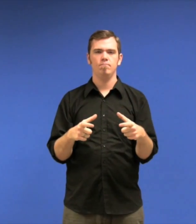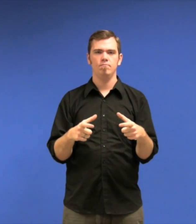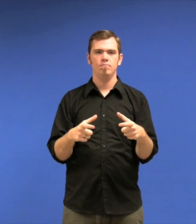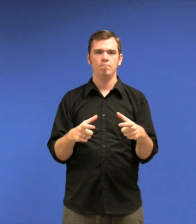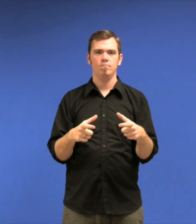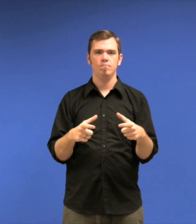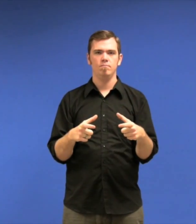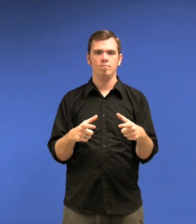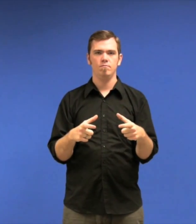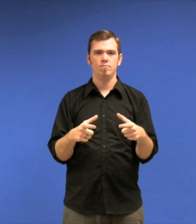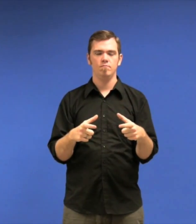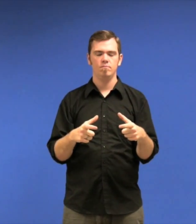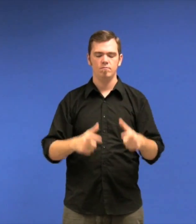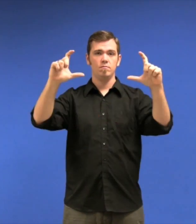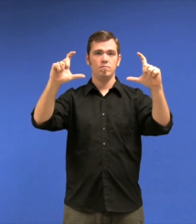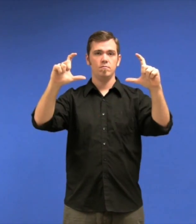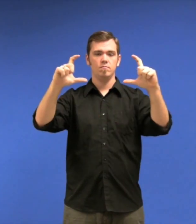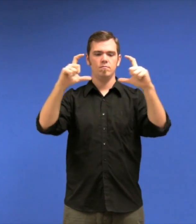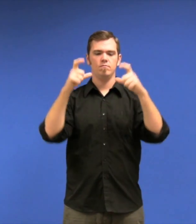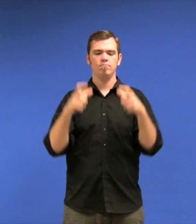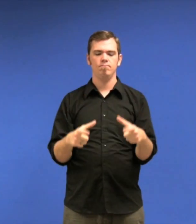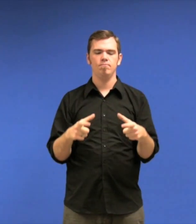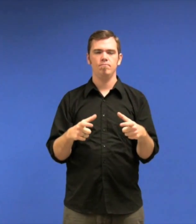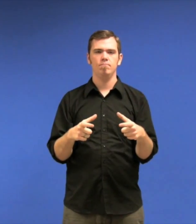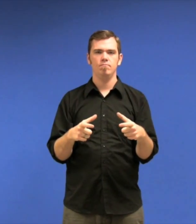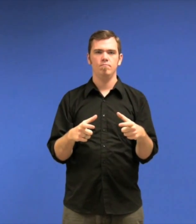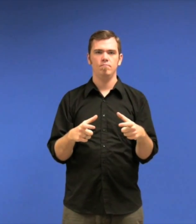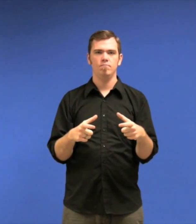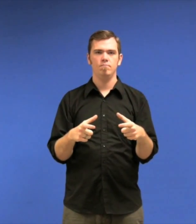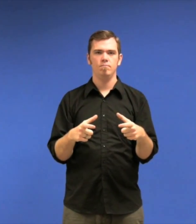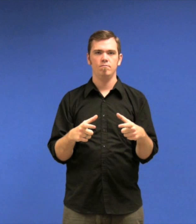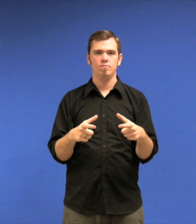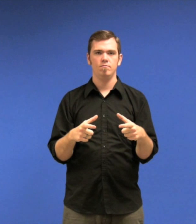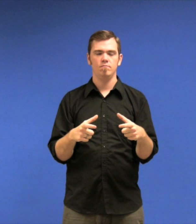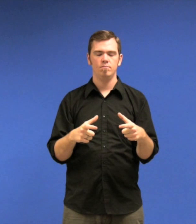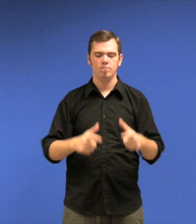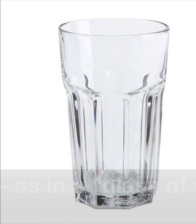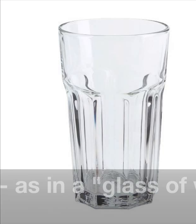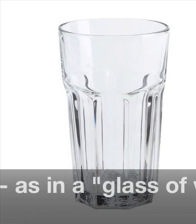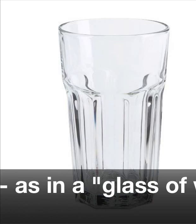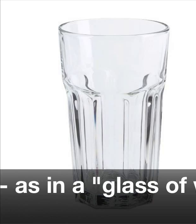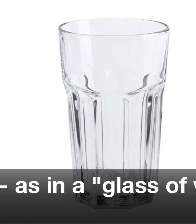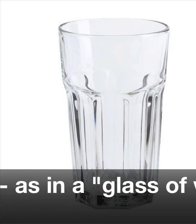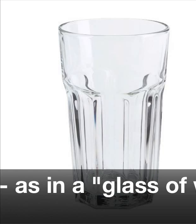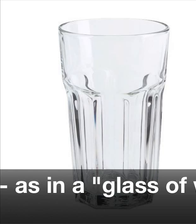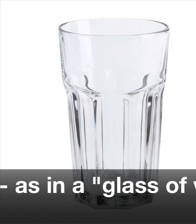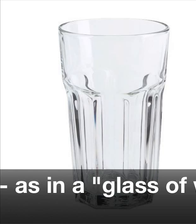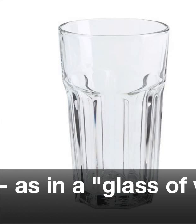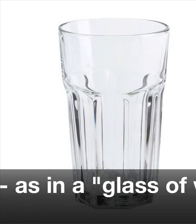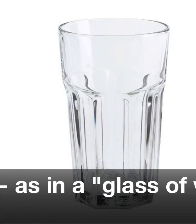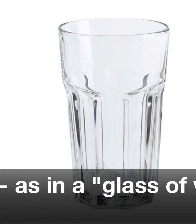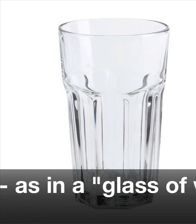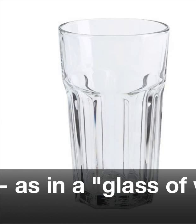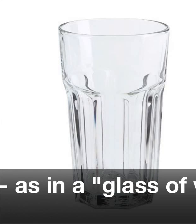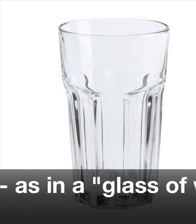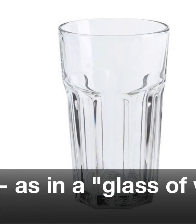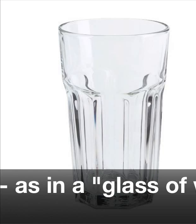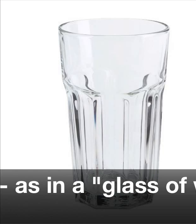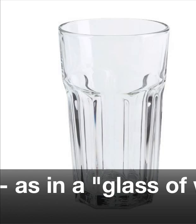Now this depends on the size. Right now we're just talking about a small plate, but if you wanted a bigger plate, you would make it bigger. All right, glass. This is like a glass of